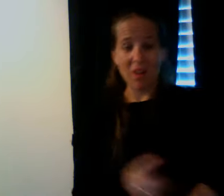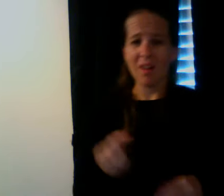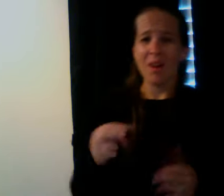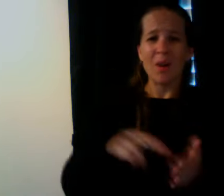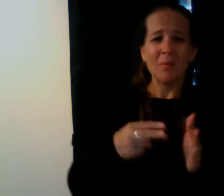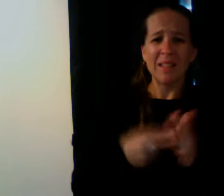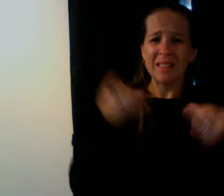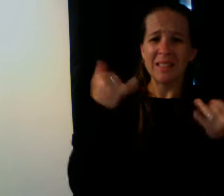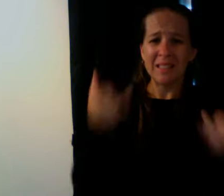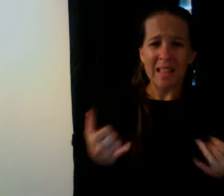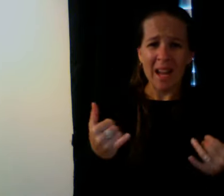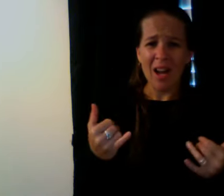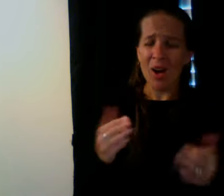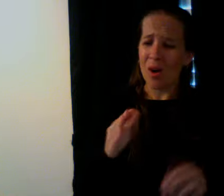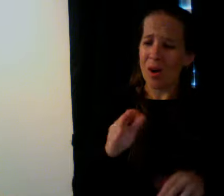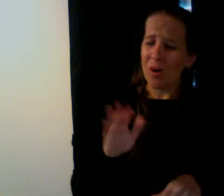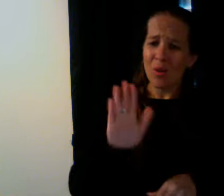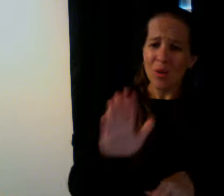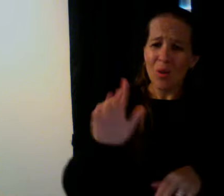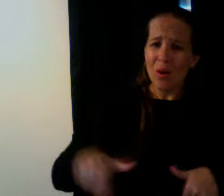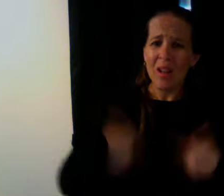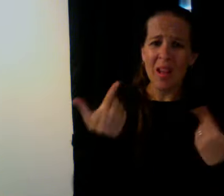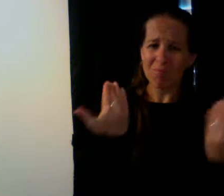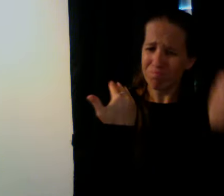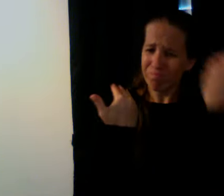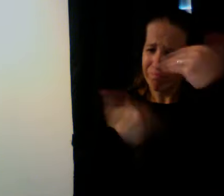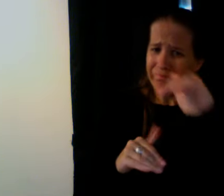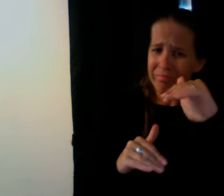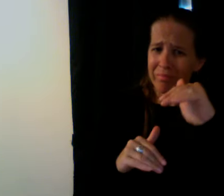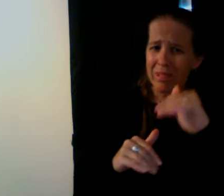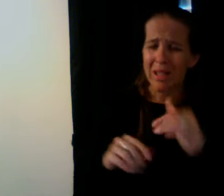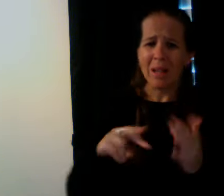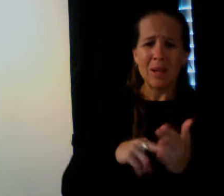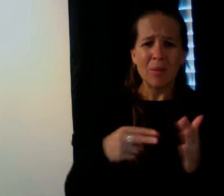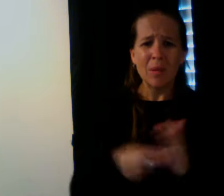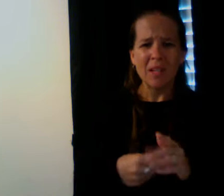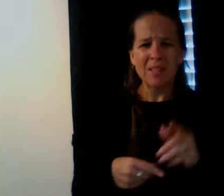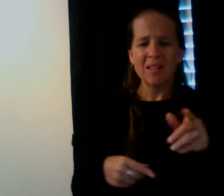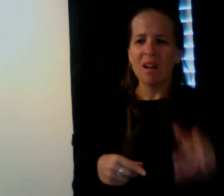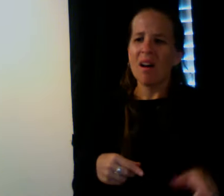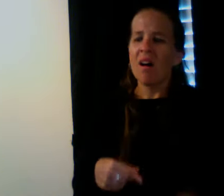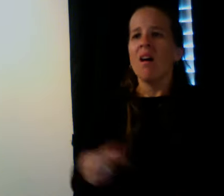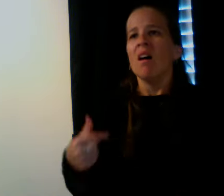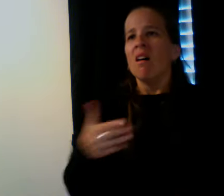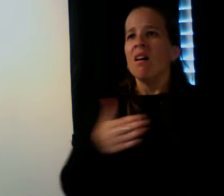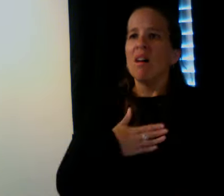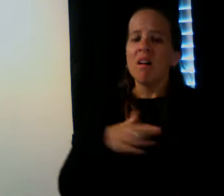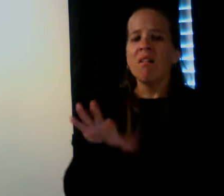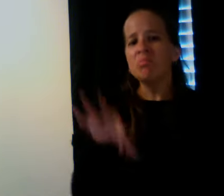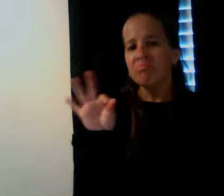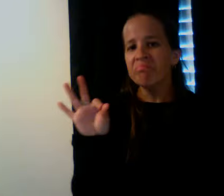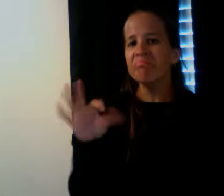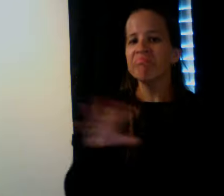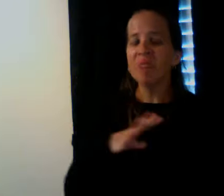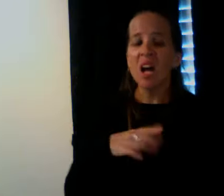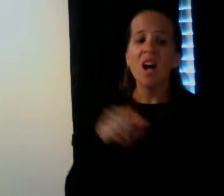it living someone else's life. Don't be trapped by dogma, which is living with the results of other people's thinking.